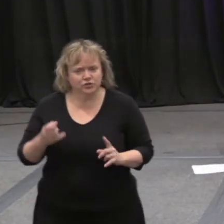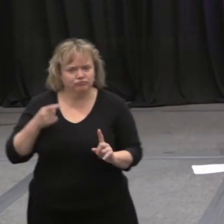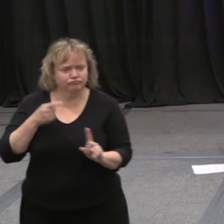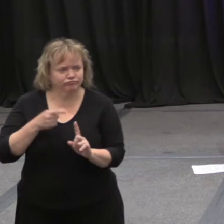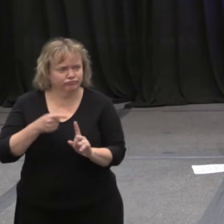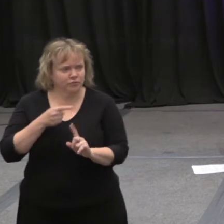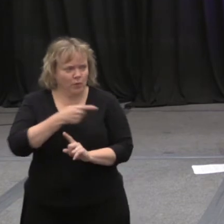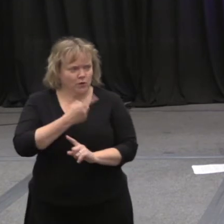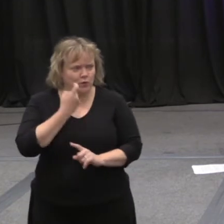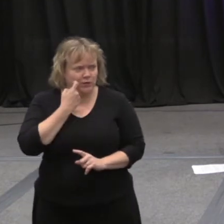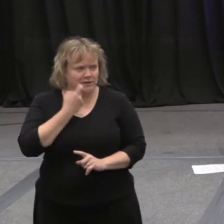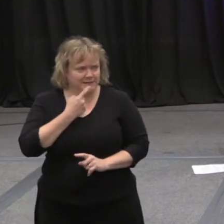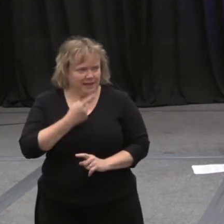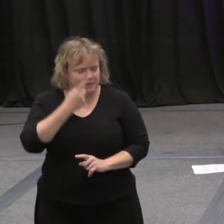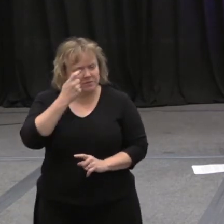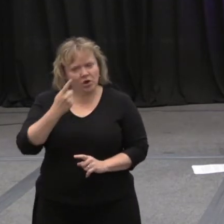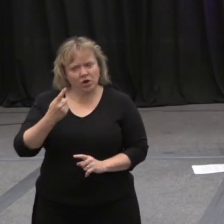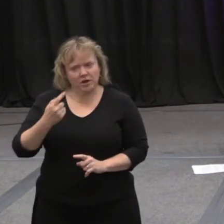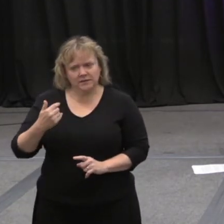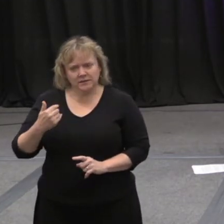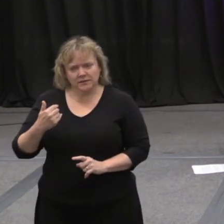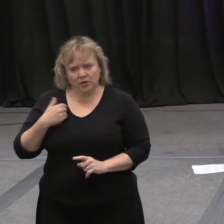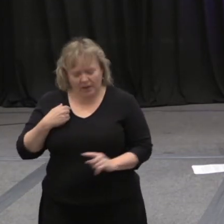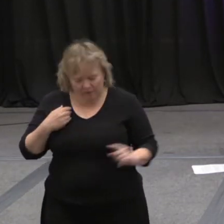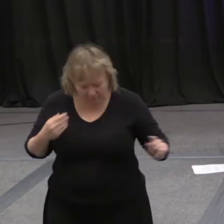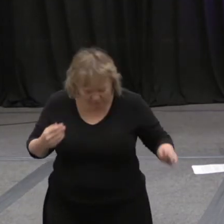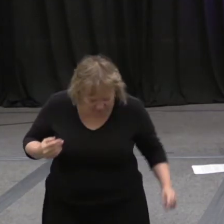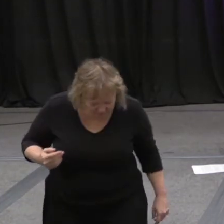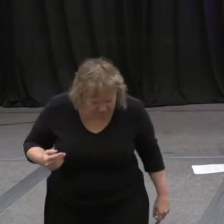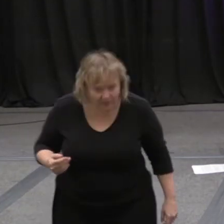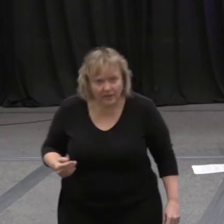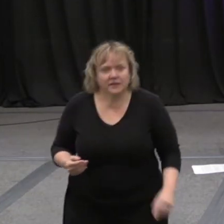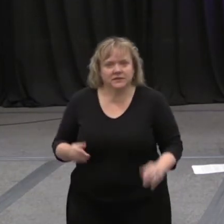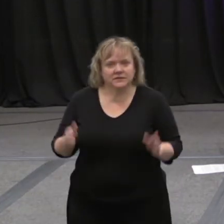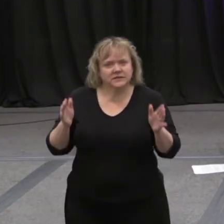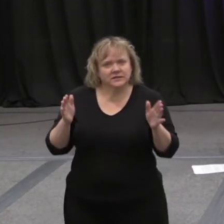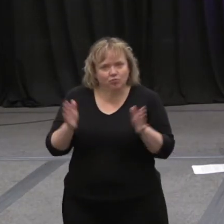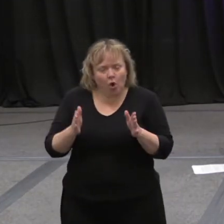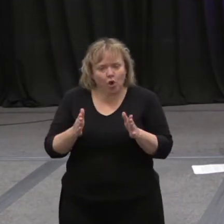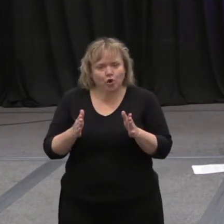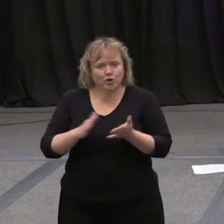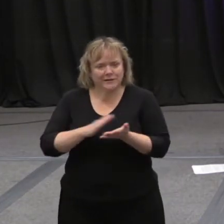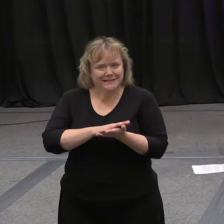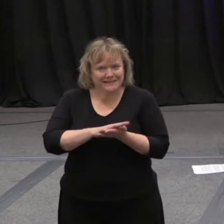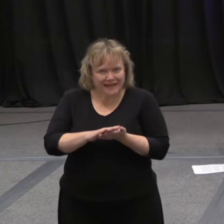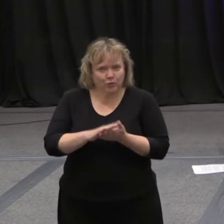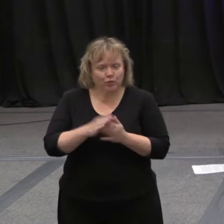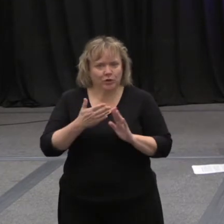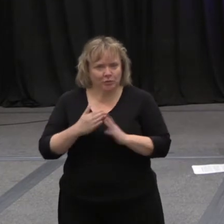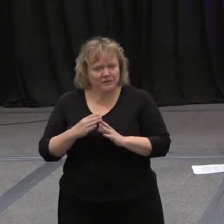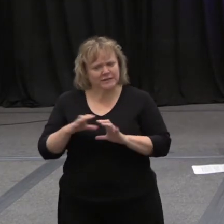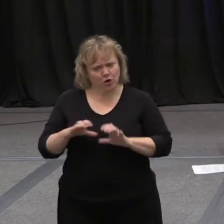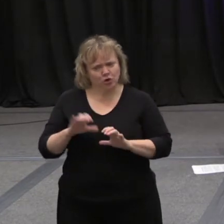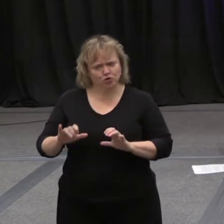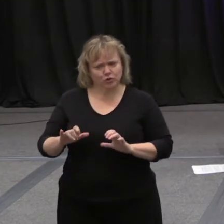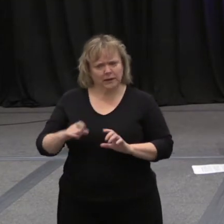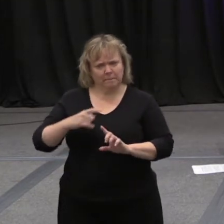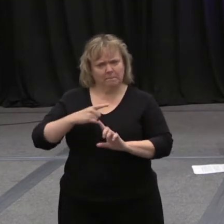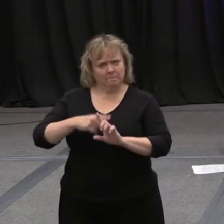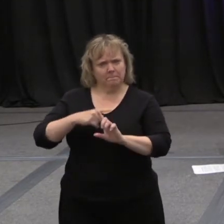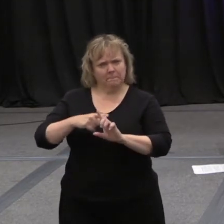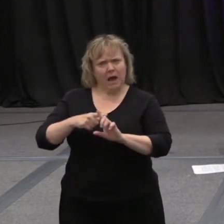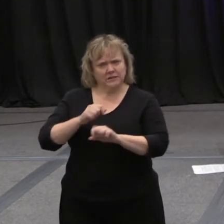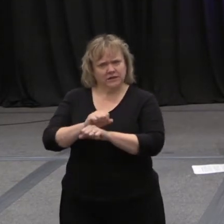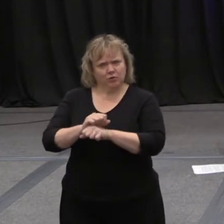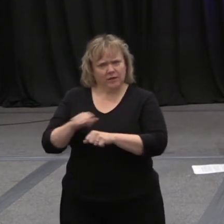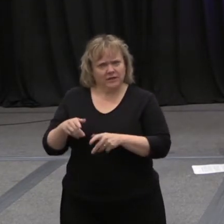because there are smaller sacred communities that are doing this work in a very positive way. There are actually a few